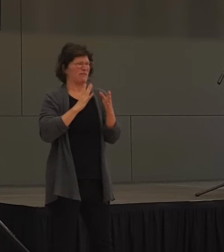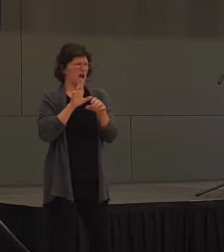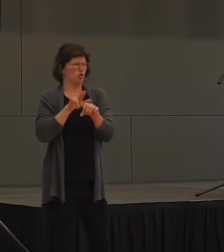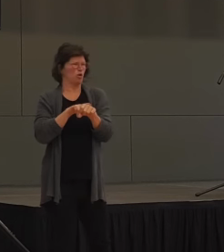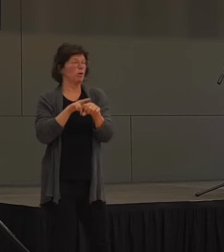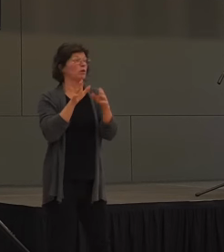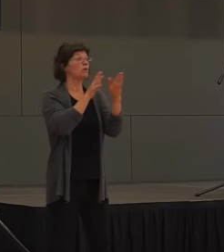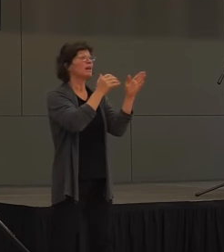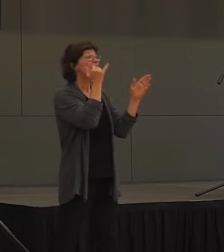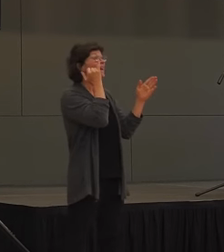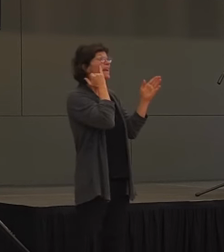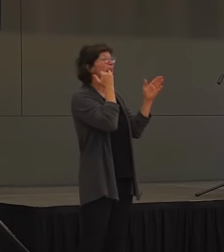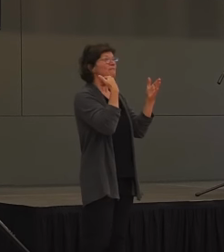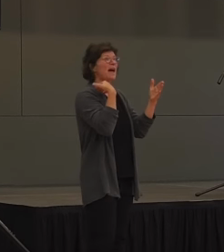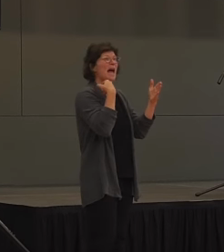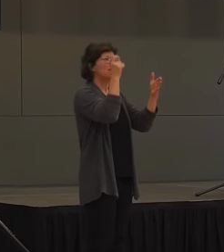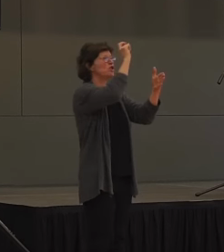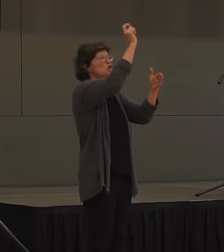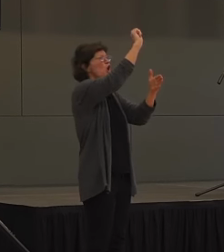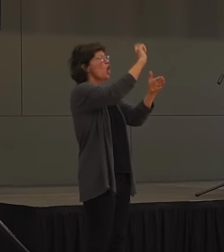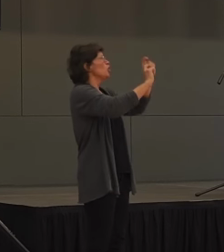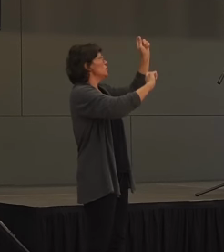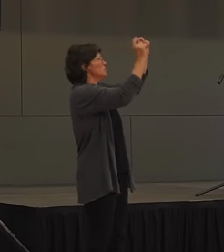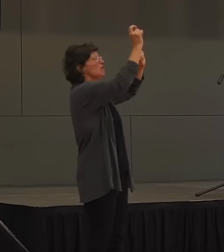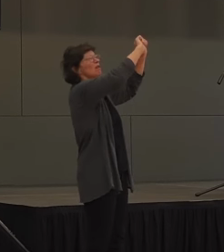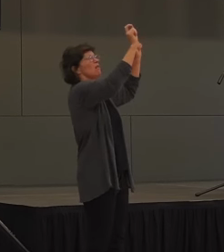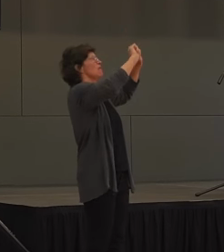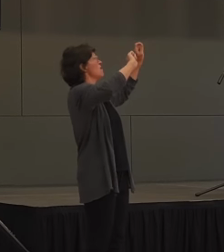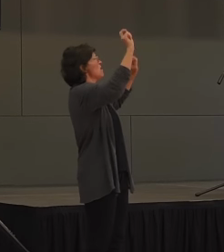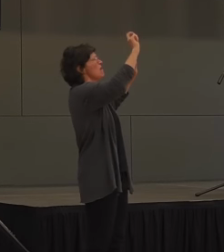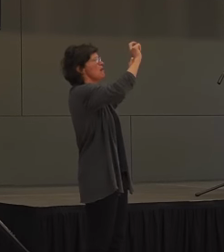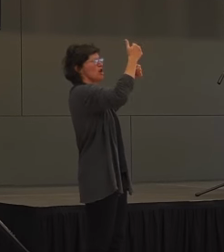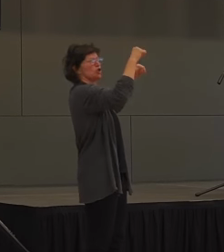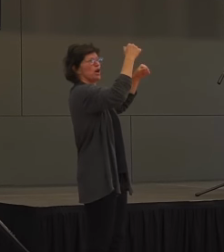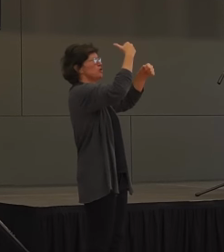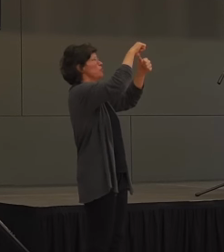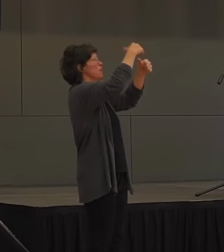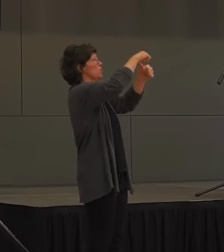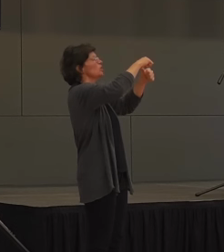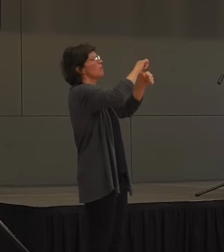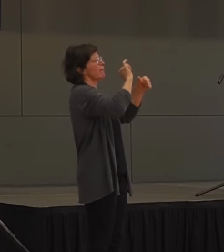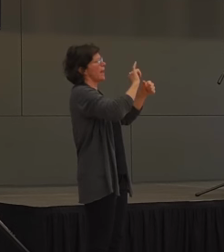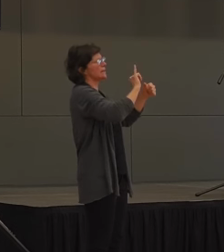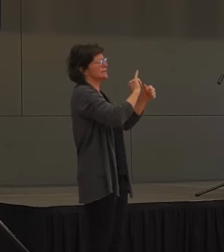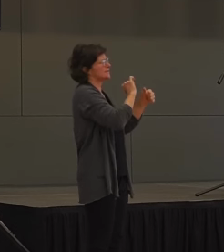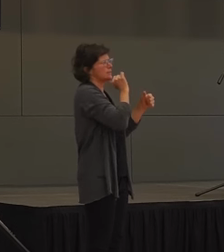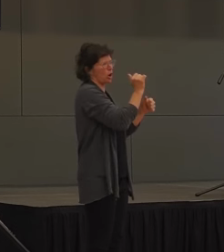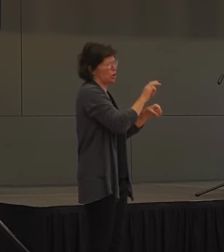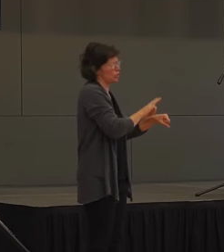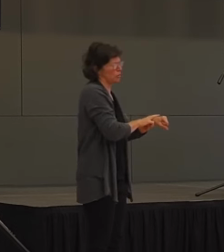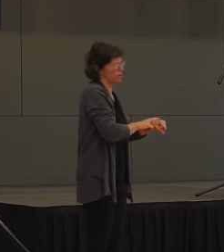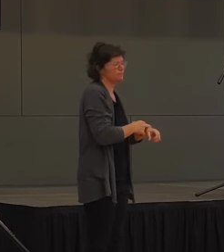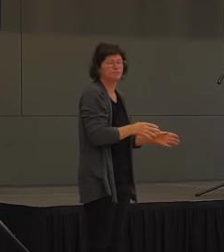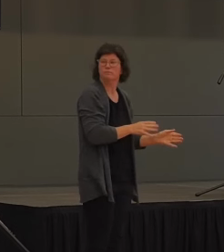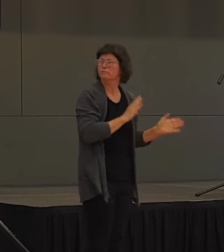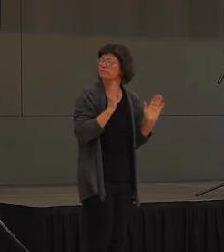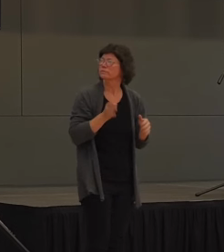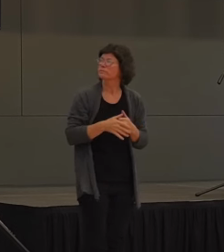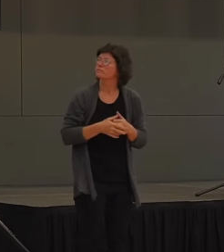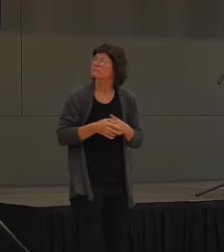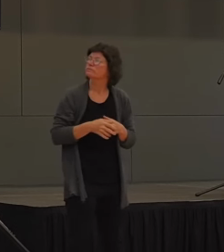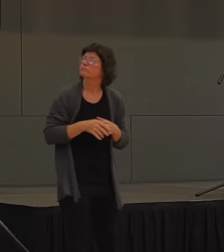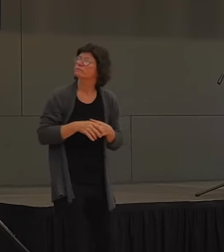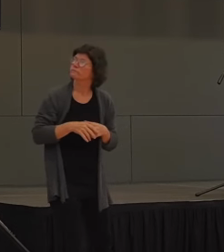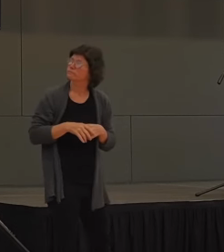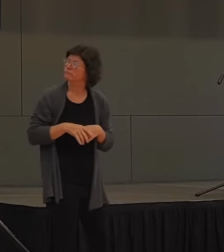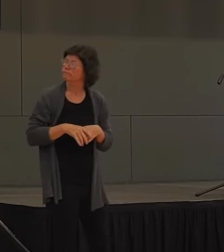absolutely no sense whatsoever. And then knowing how to care for self. I, as an adult, get to